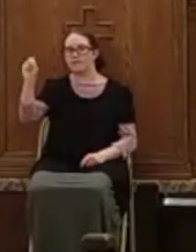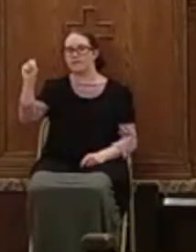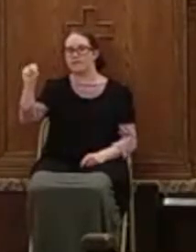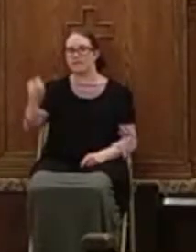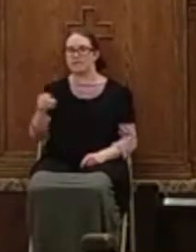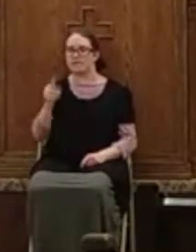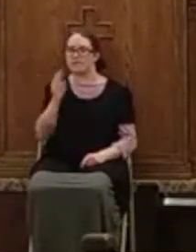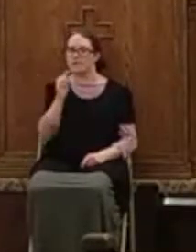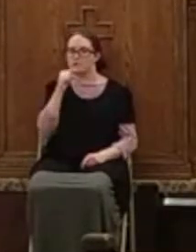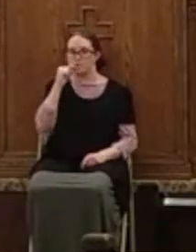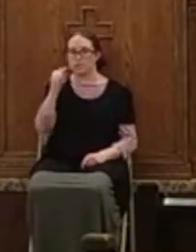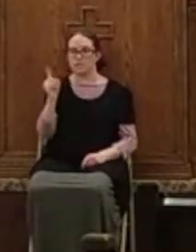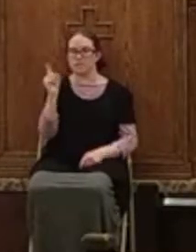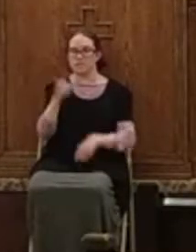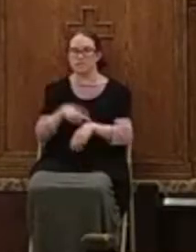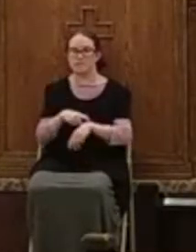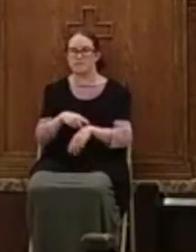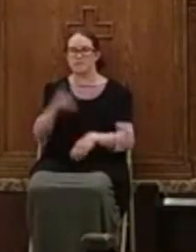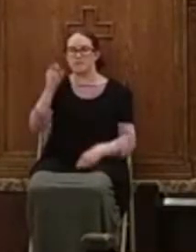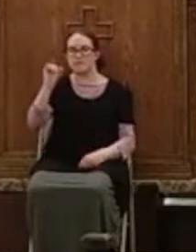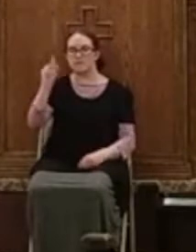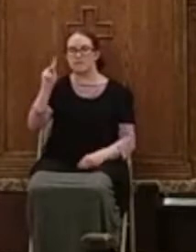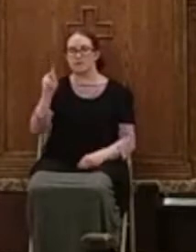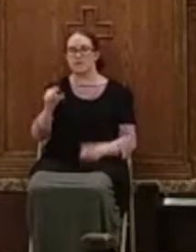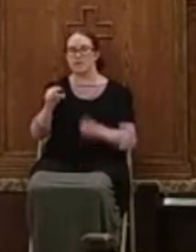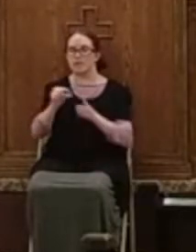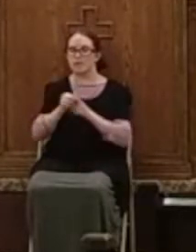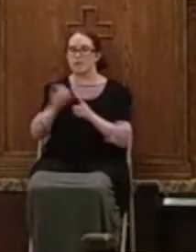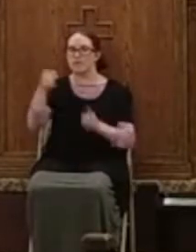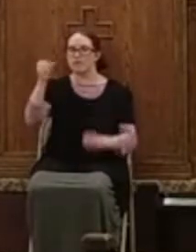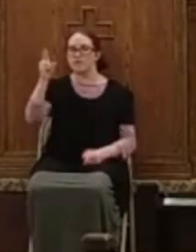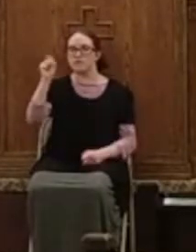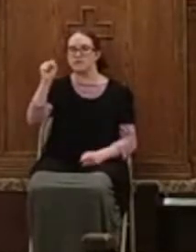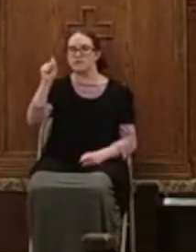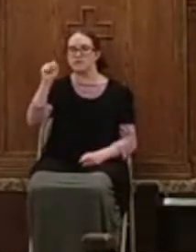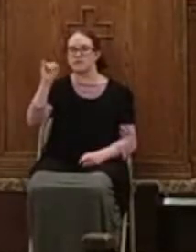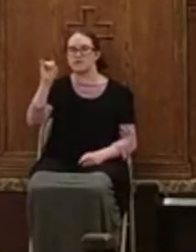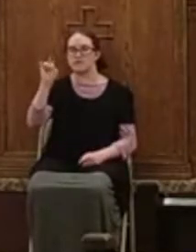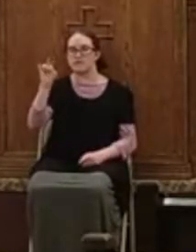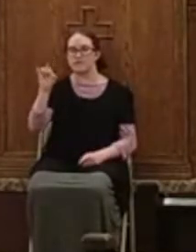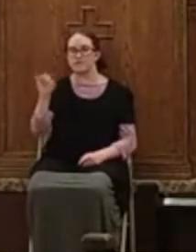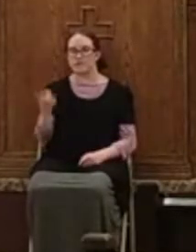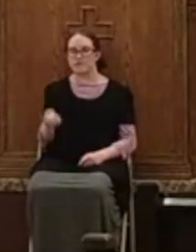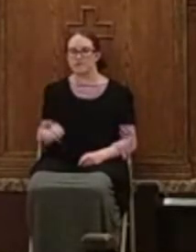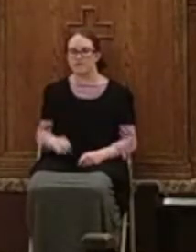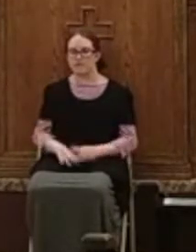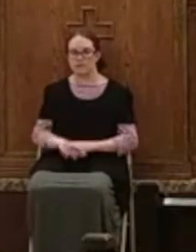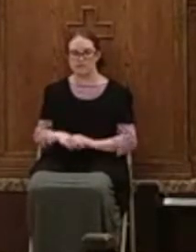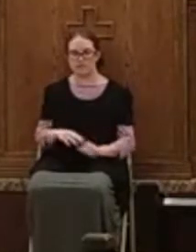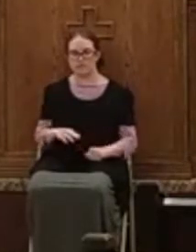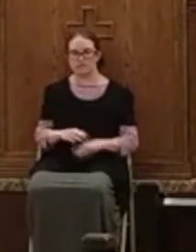He told us one time, he said, break the word justified up into syllables.